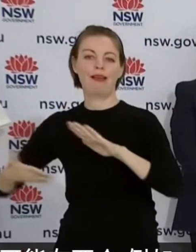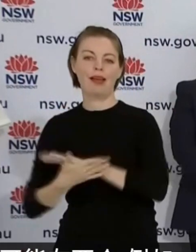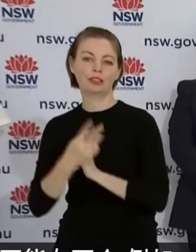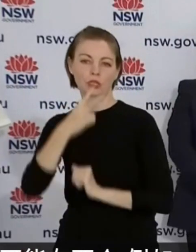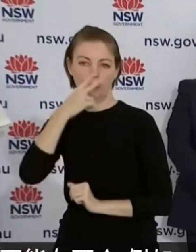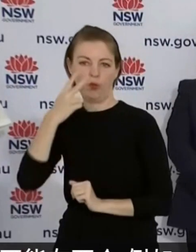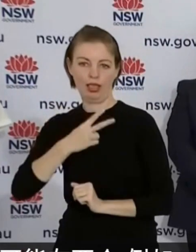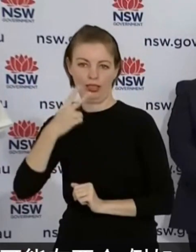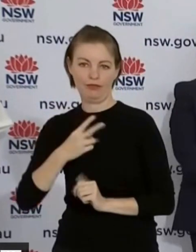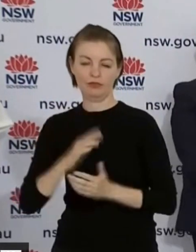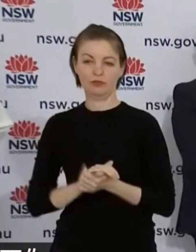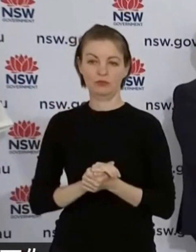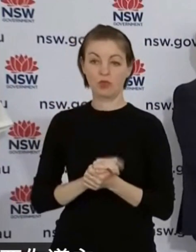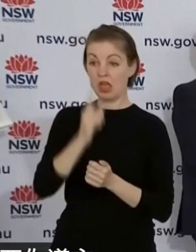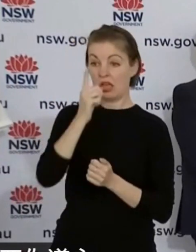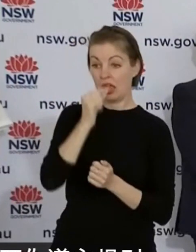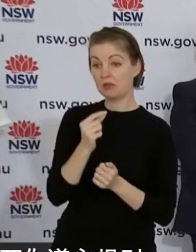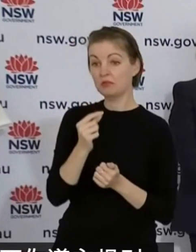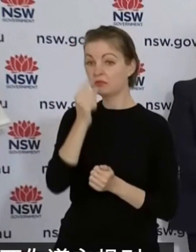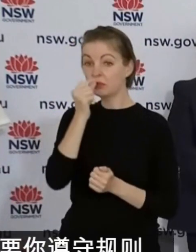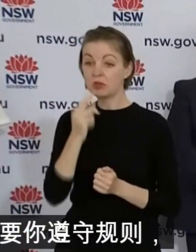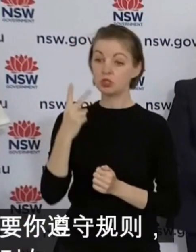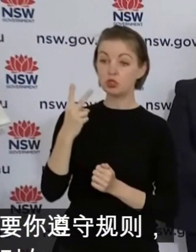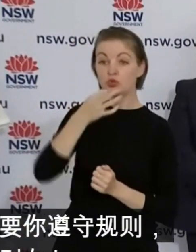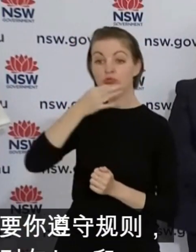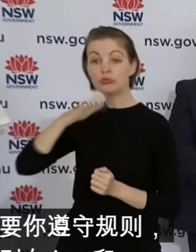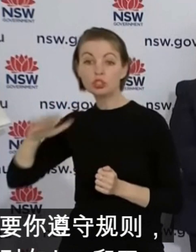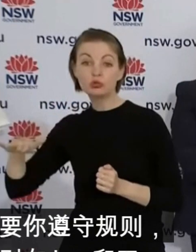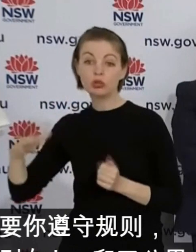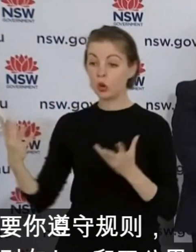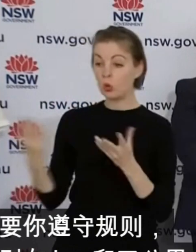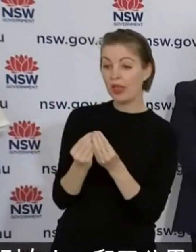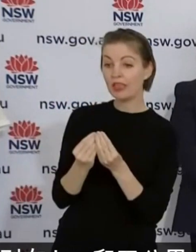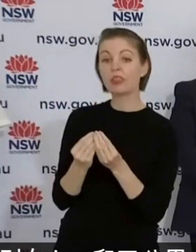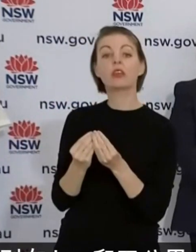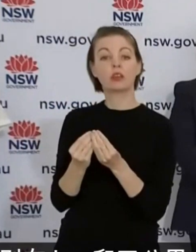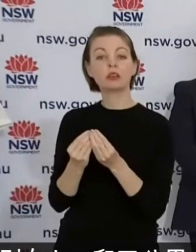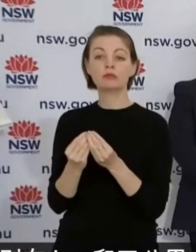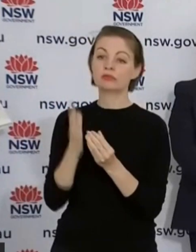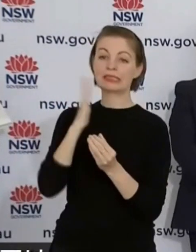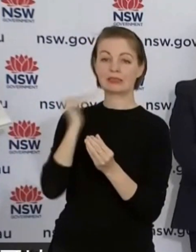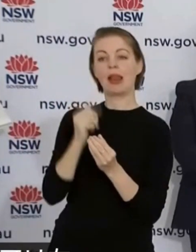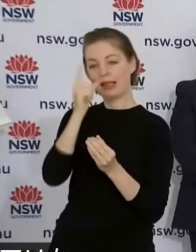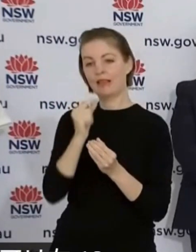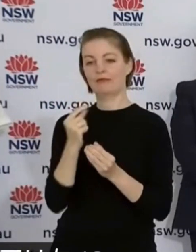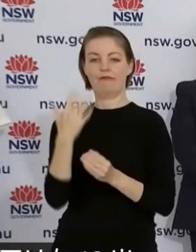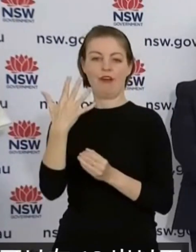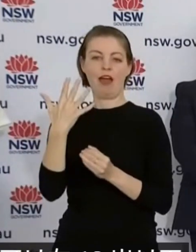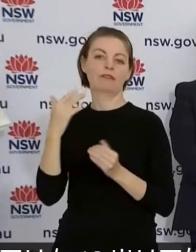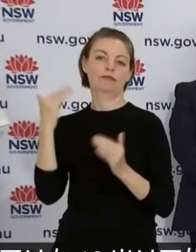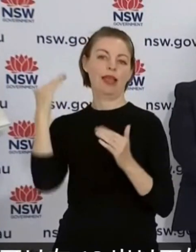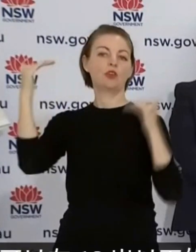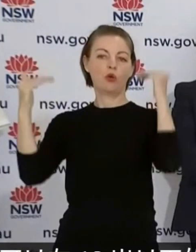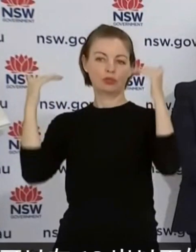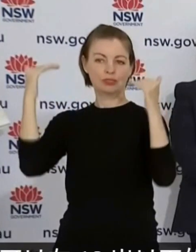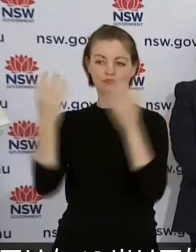each adult, for example, so long as you stick to the rules otherwise. Within the LGA and within 5 kilometres, you're able to have children